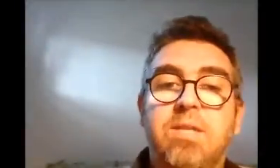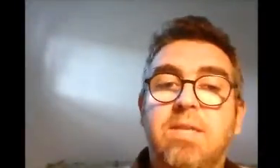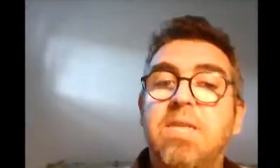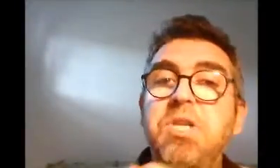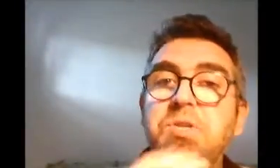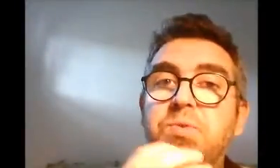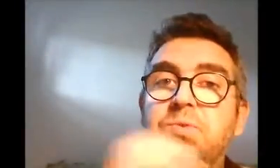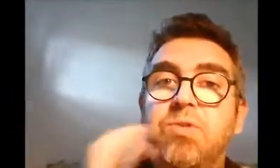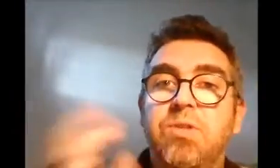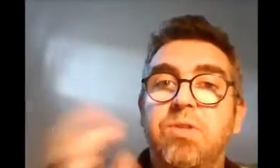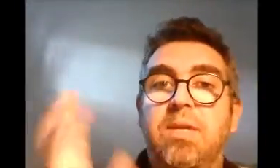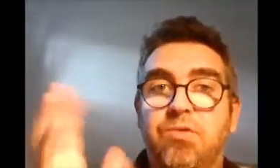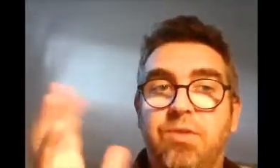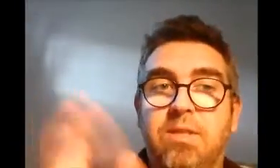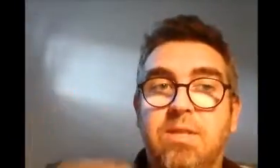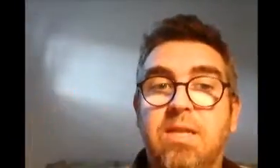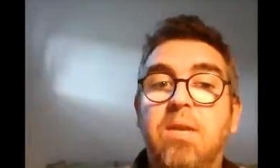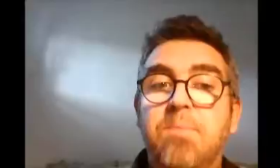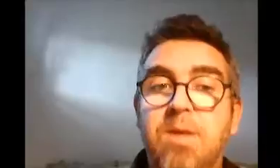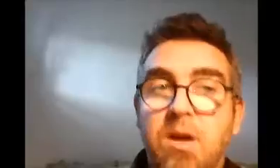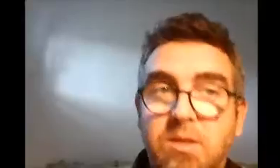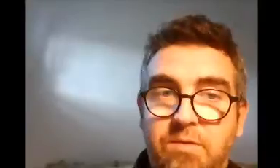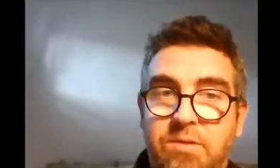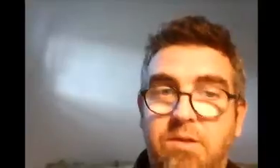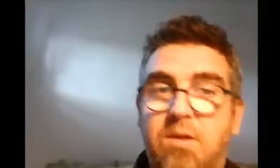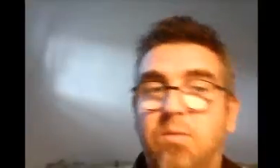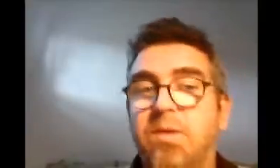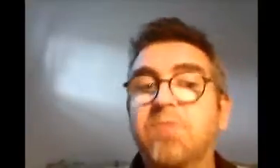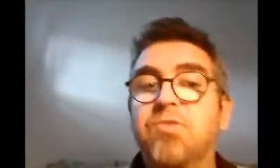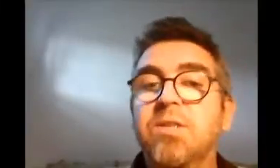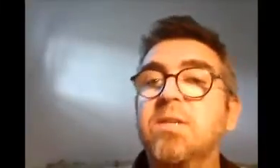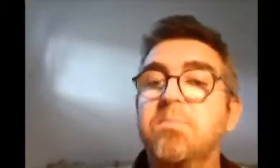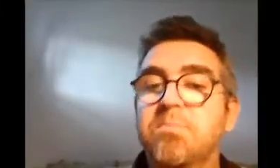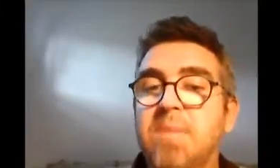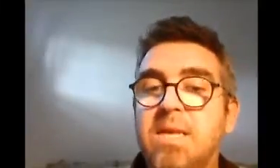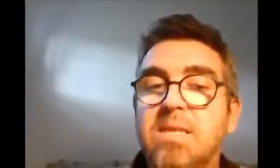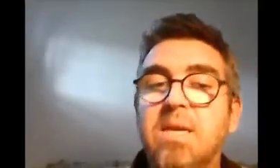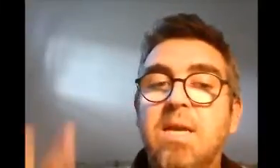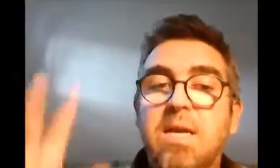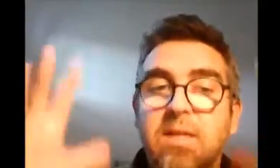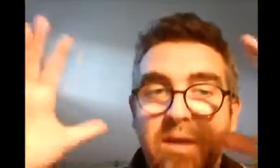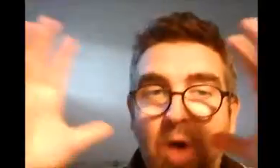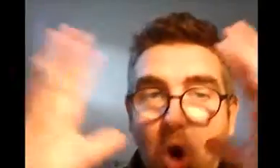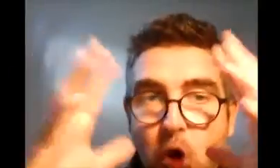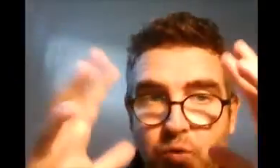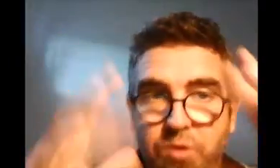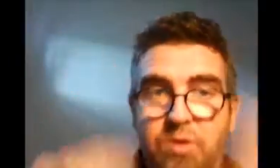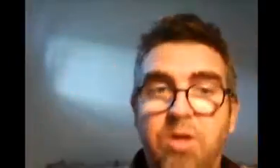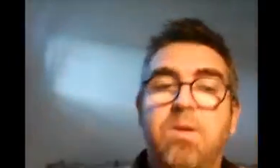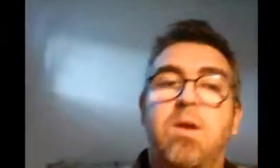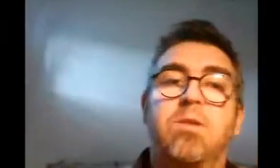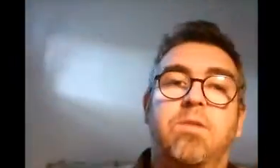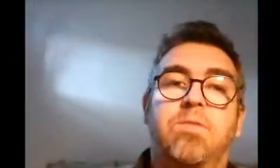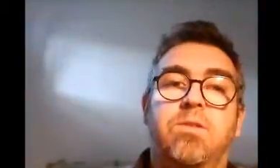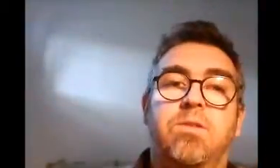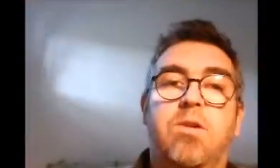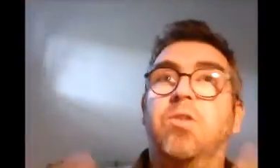can use the intrinsic luminosity of a star, where intrinsic means the own luminosity of a star, not